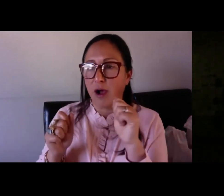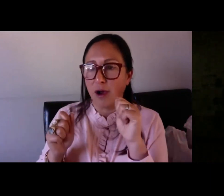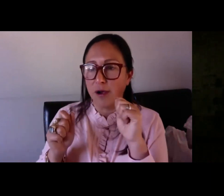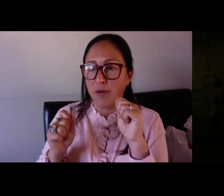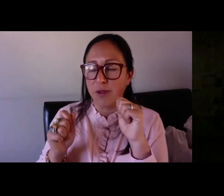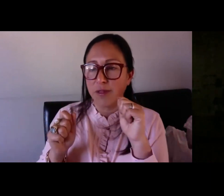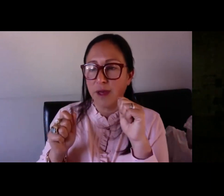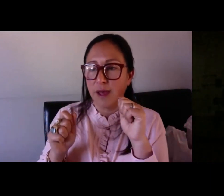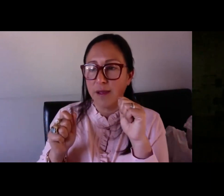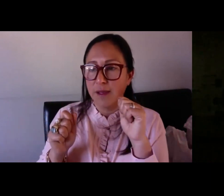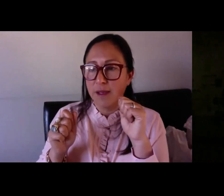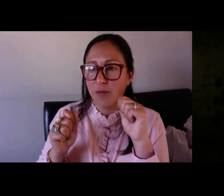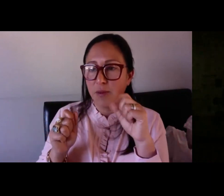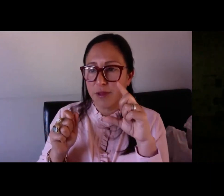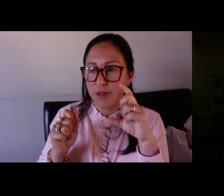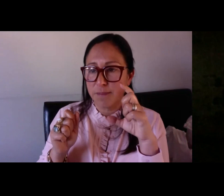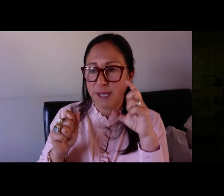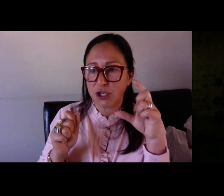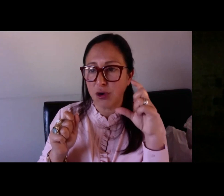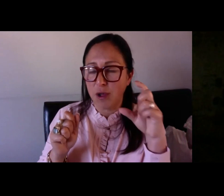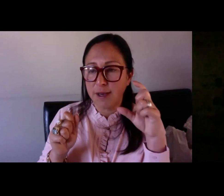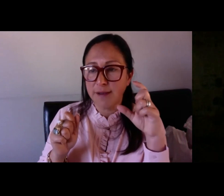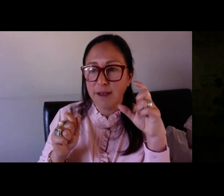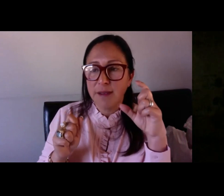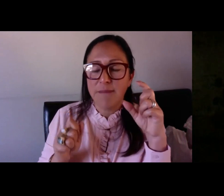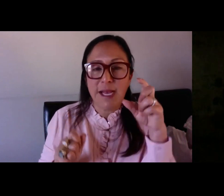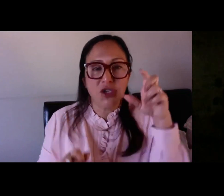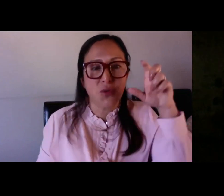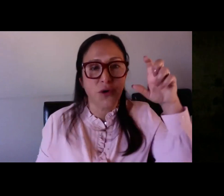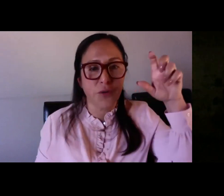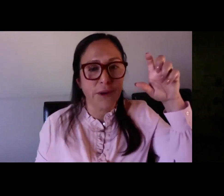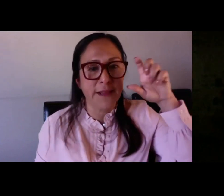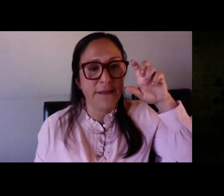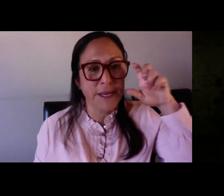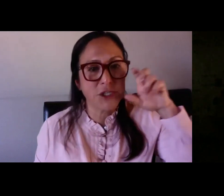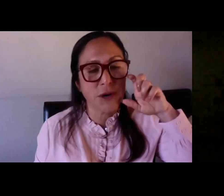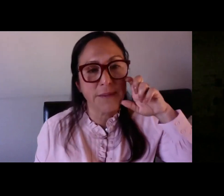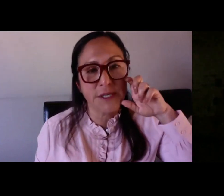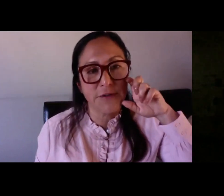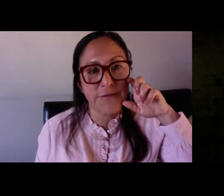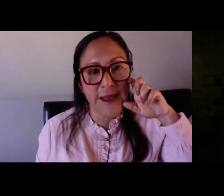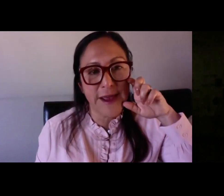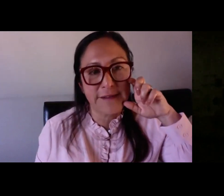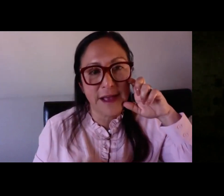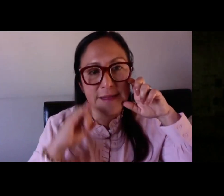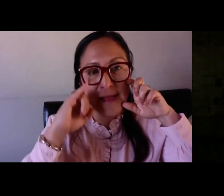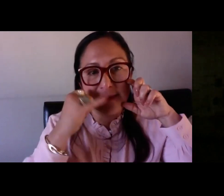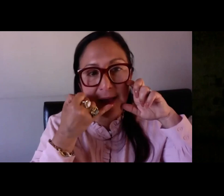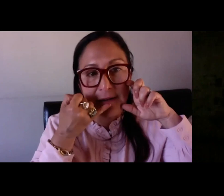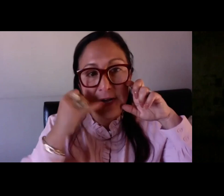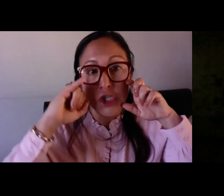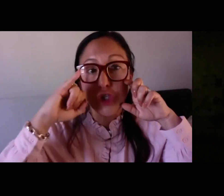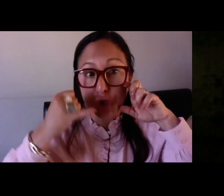the card with the picture on it, make sure you're bringing the picture up to your face and then